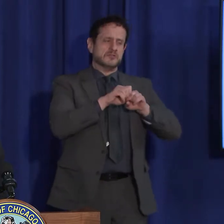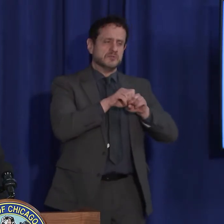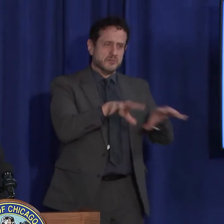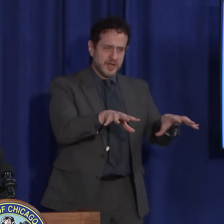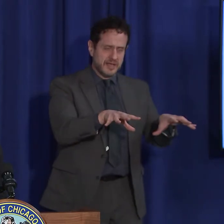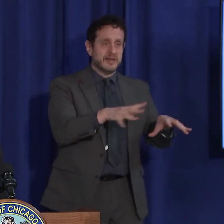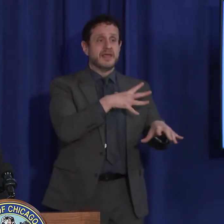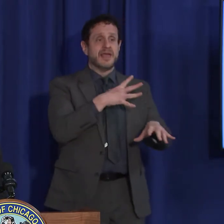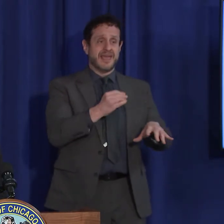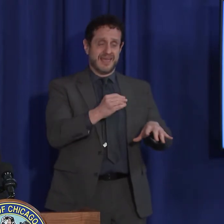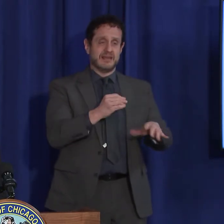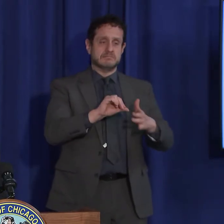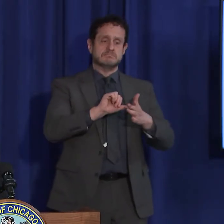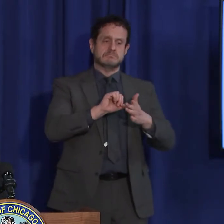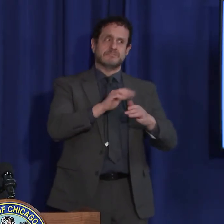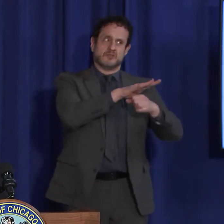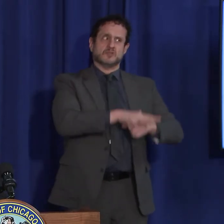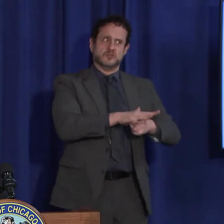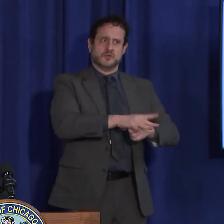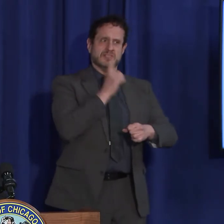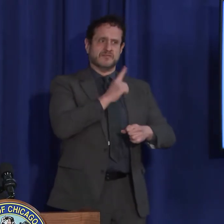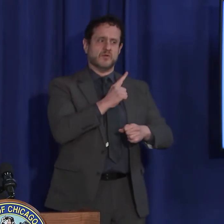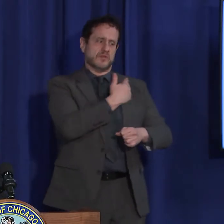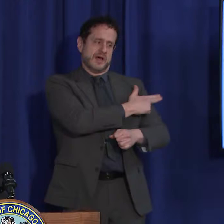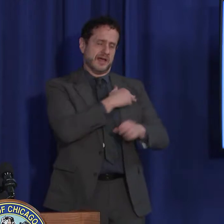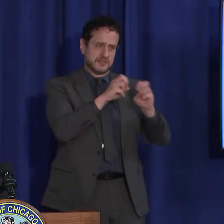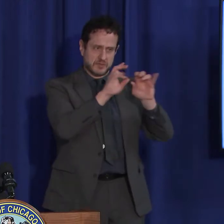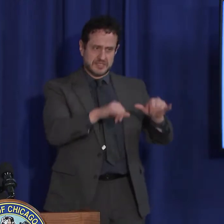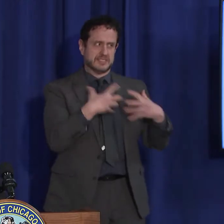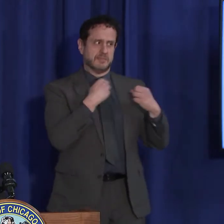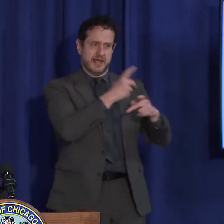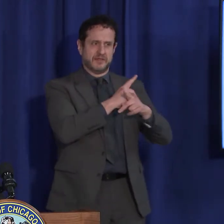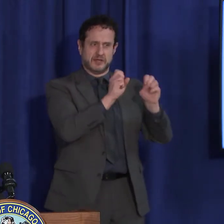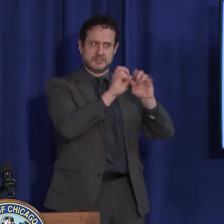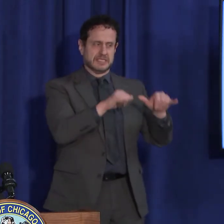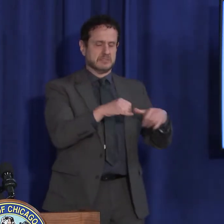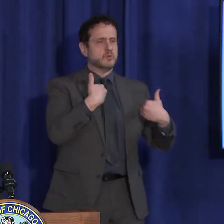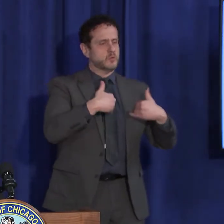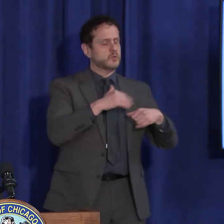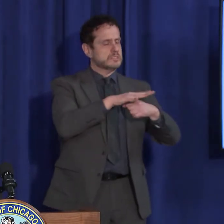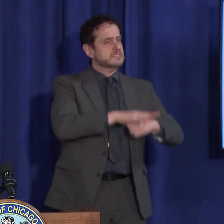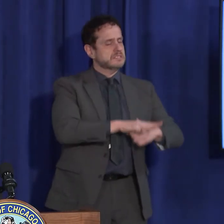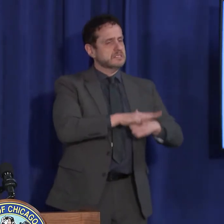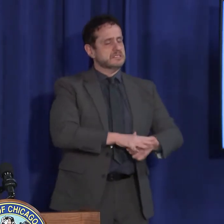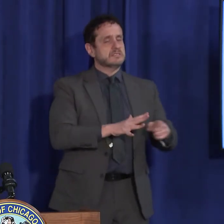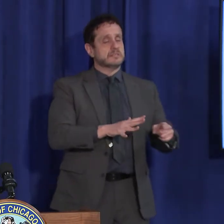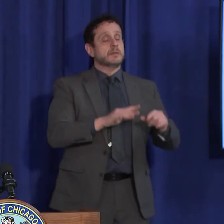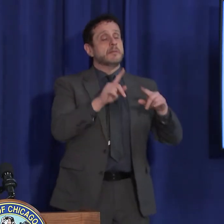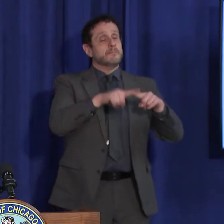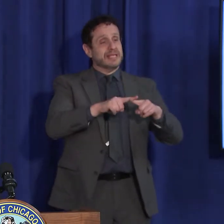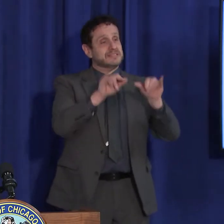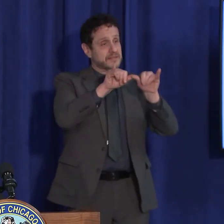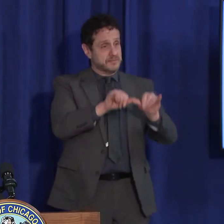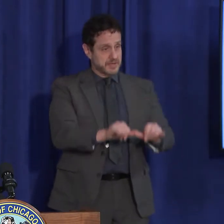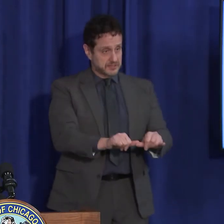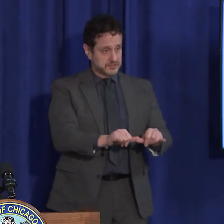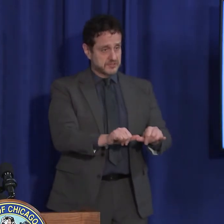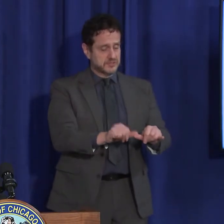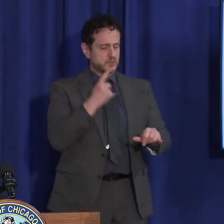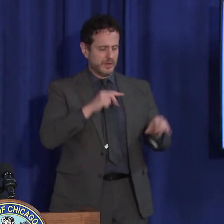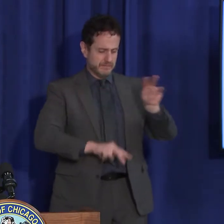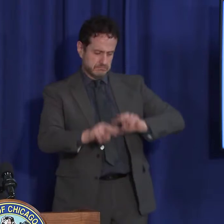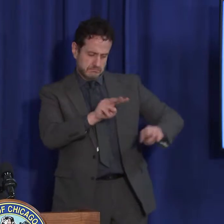and the stress on our healthcare system. By adjusting our mitigation measures based on these metrics, we've been